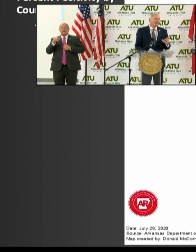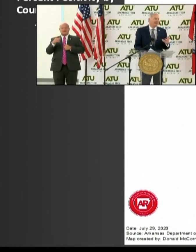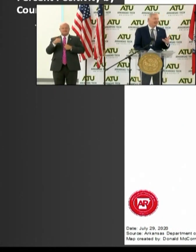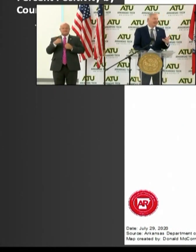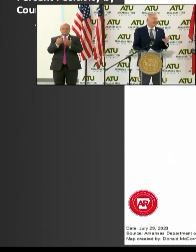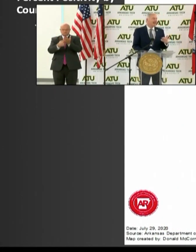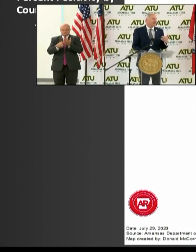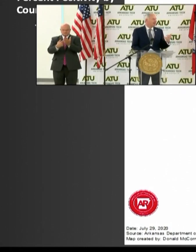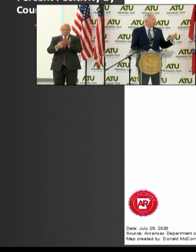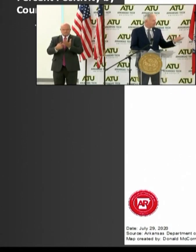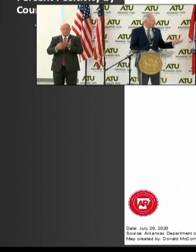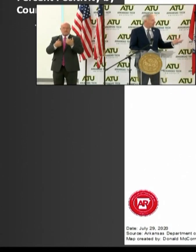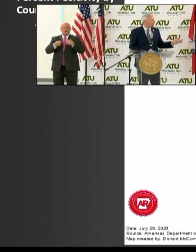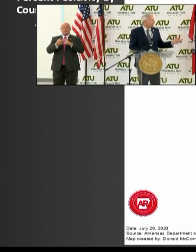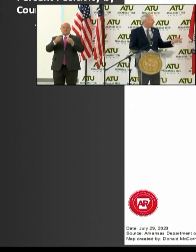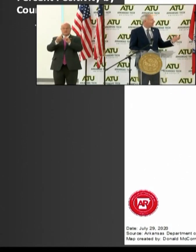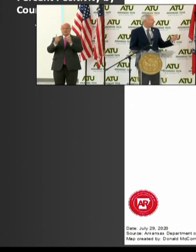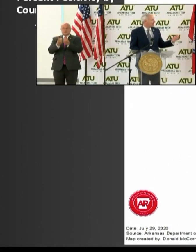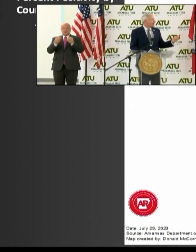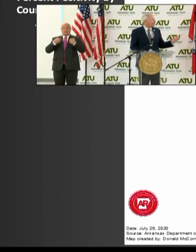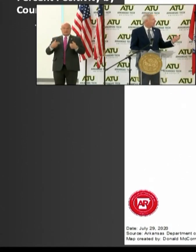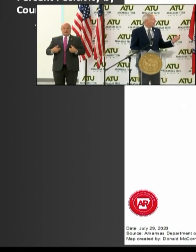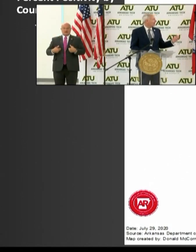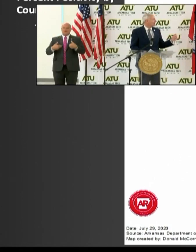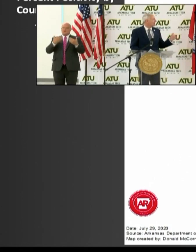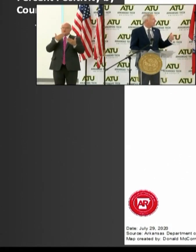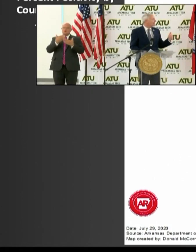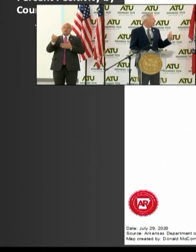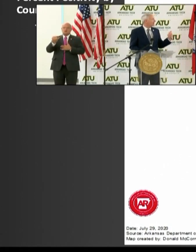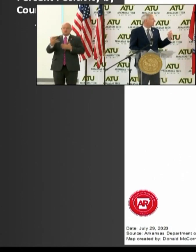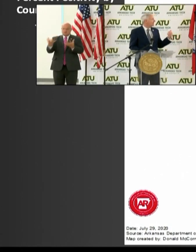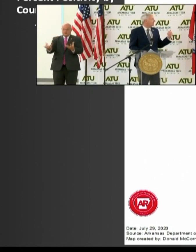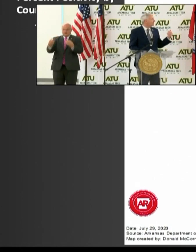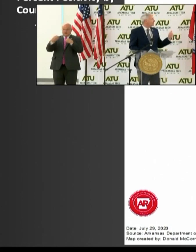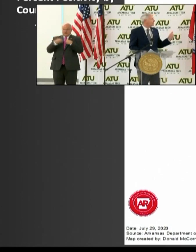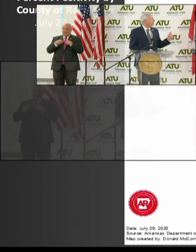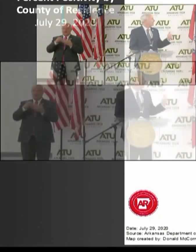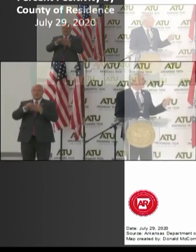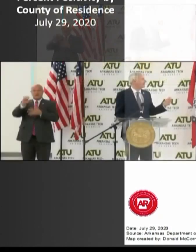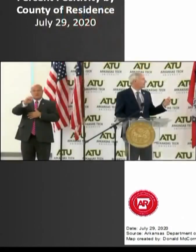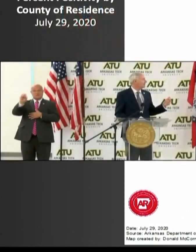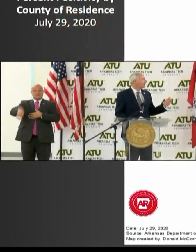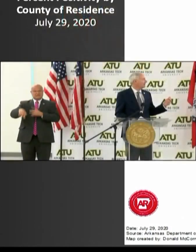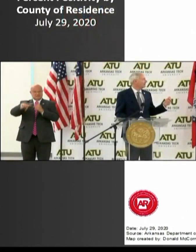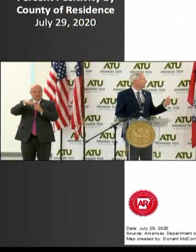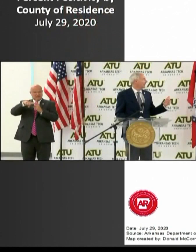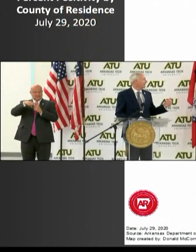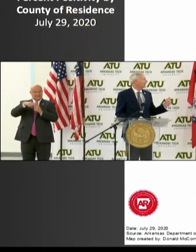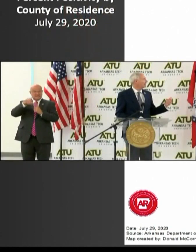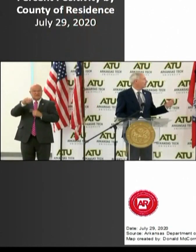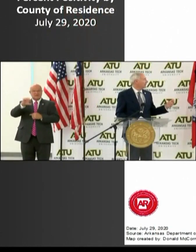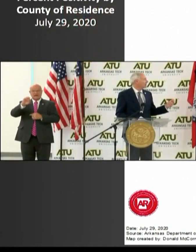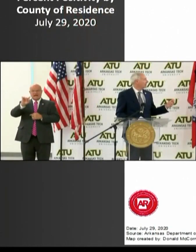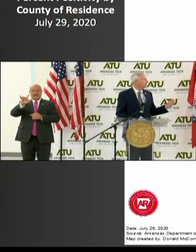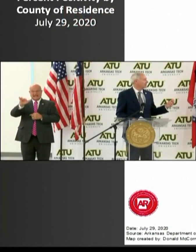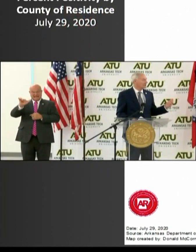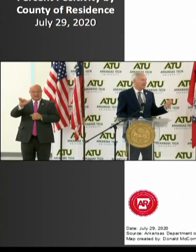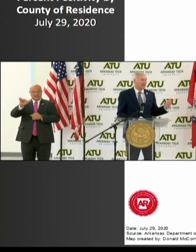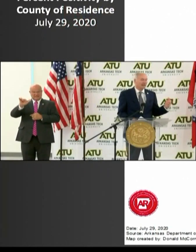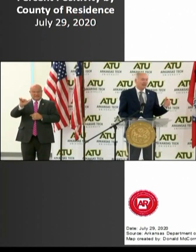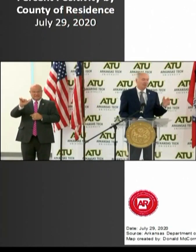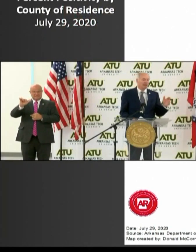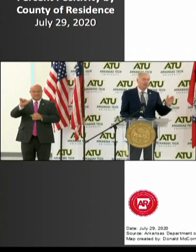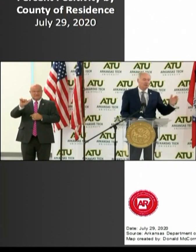I had from the Department of Health that did a good job of giving us the percent positivity by county of